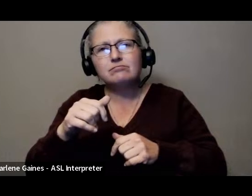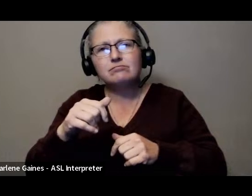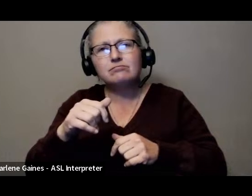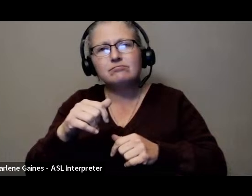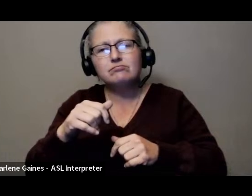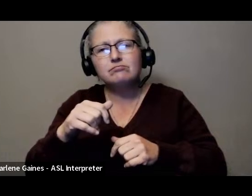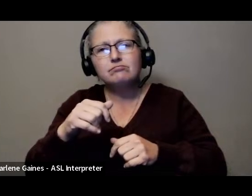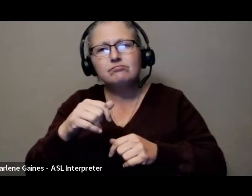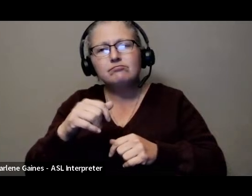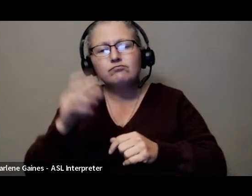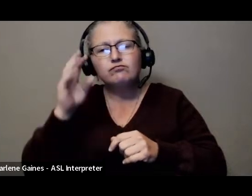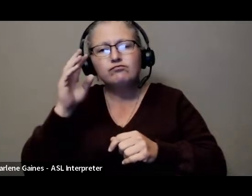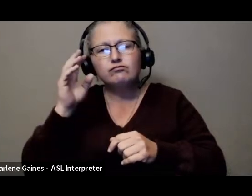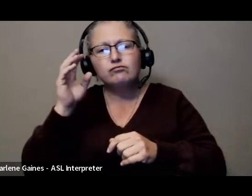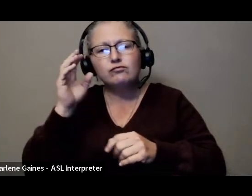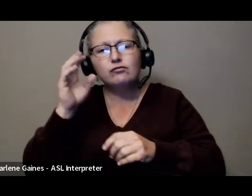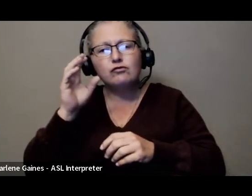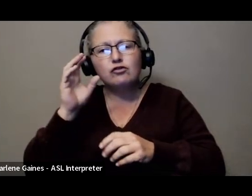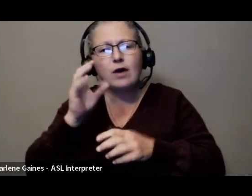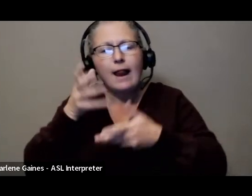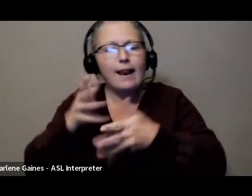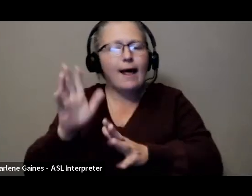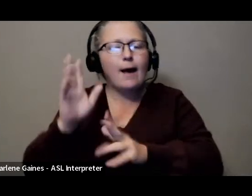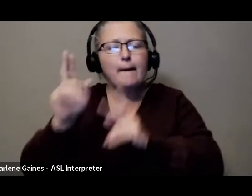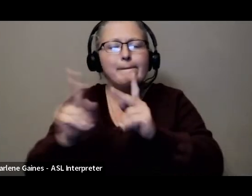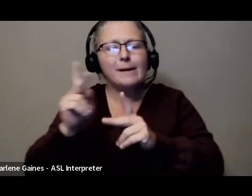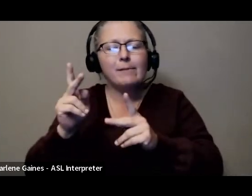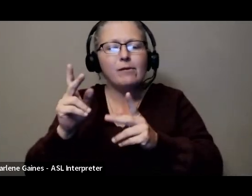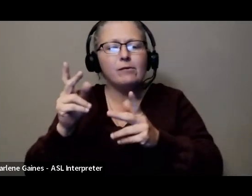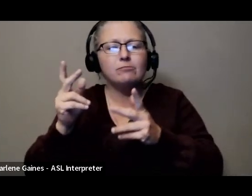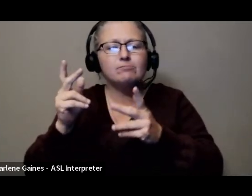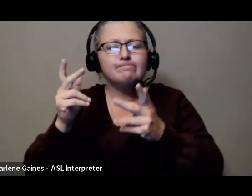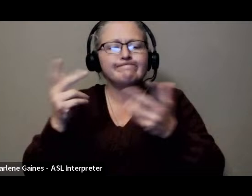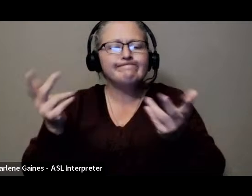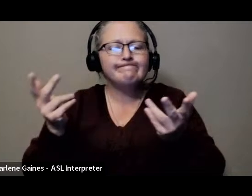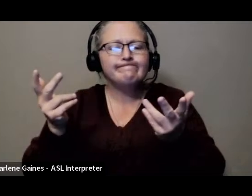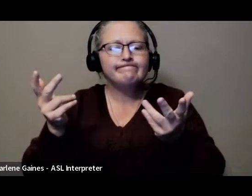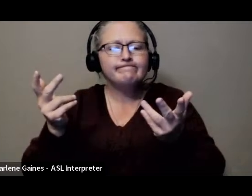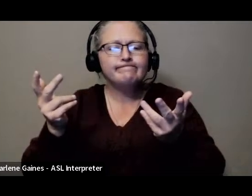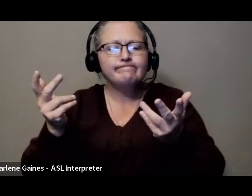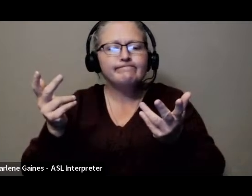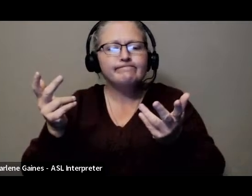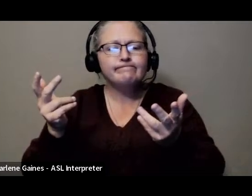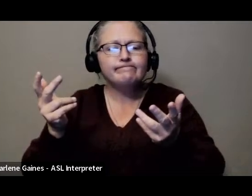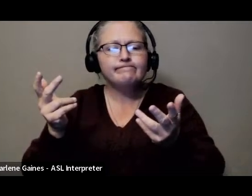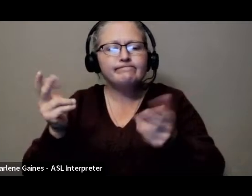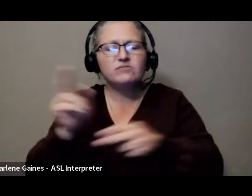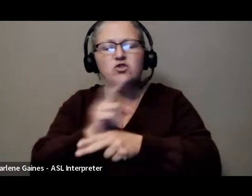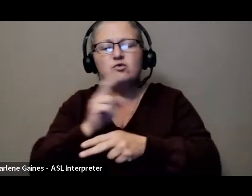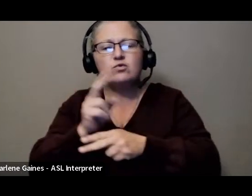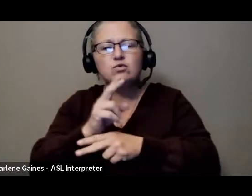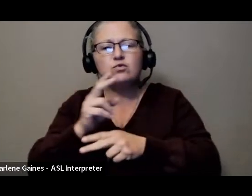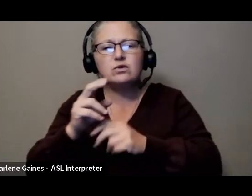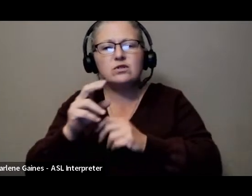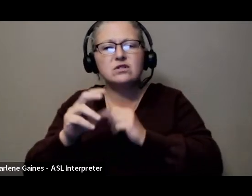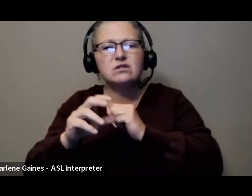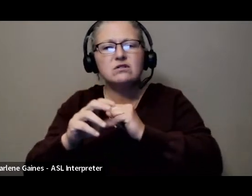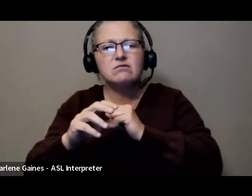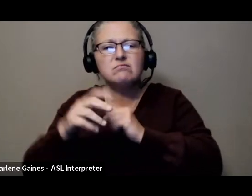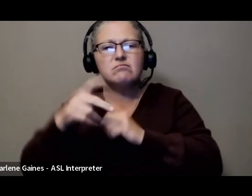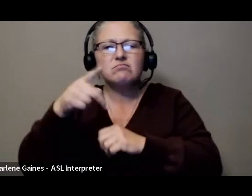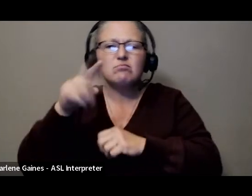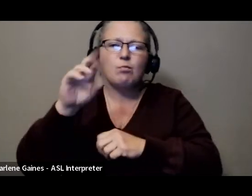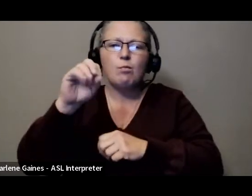creating, just are allowing people to use propaganda in our classrooms. That is